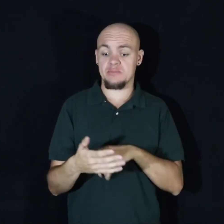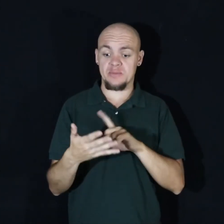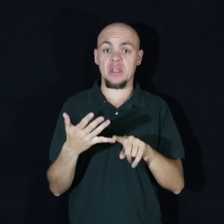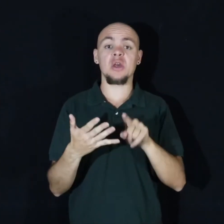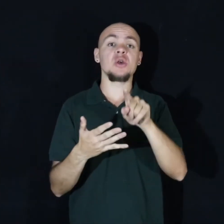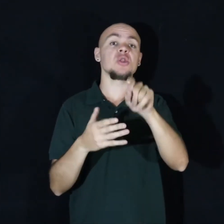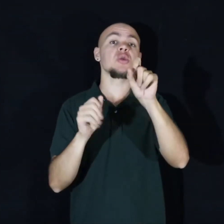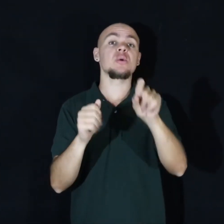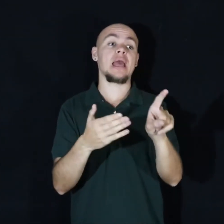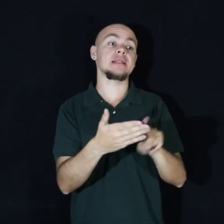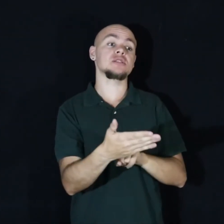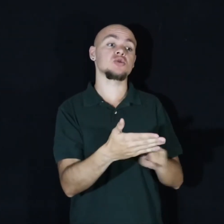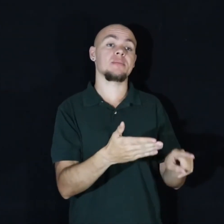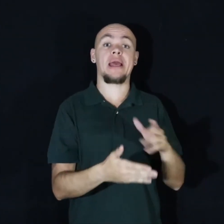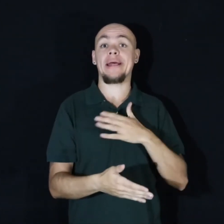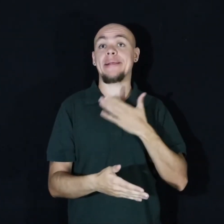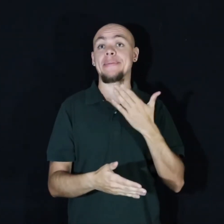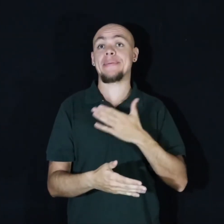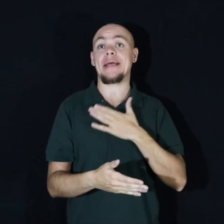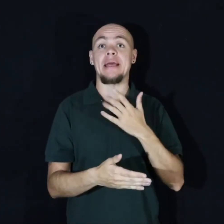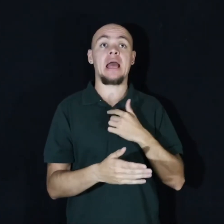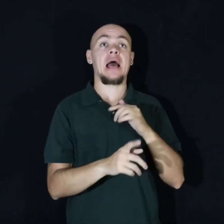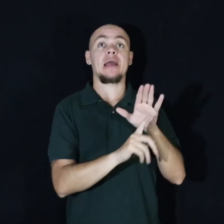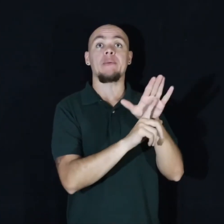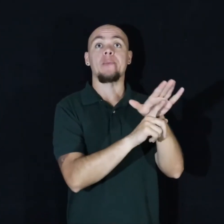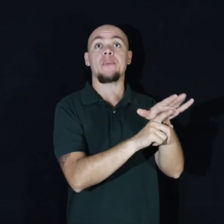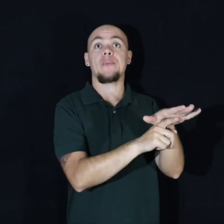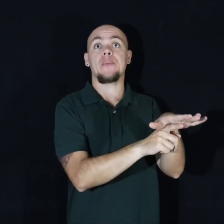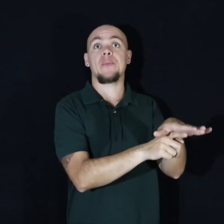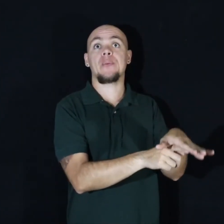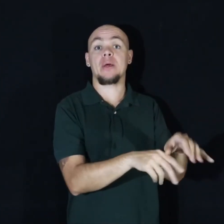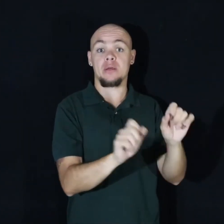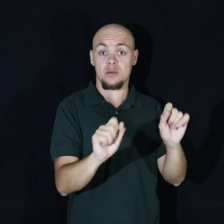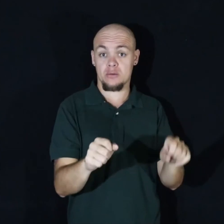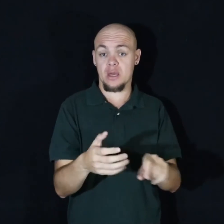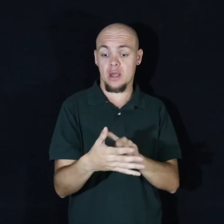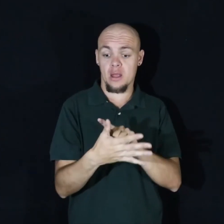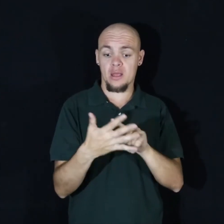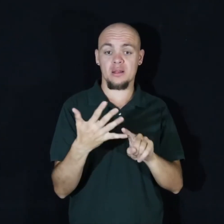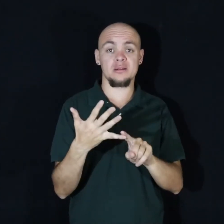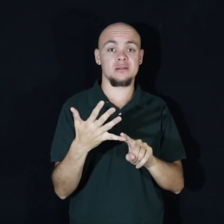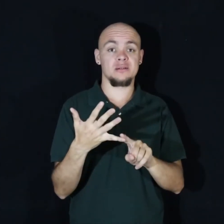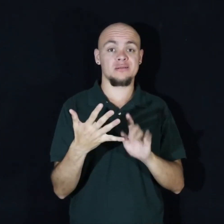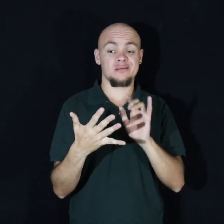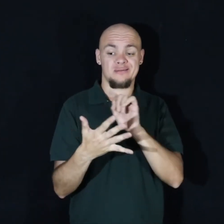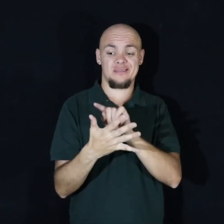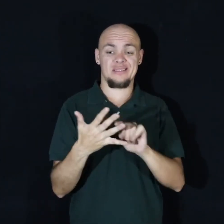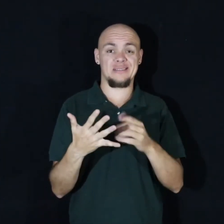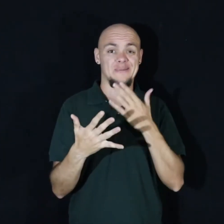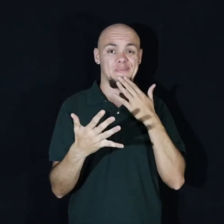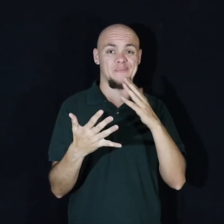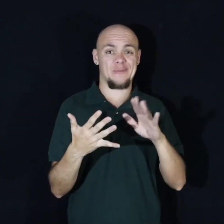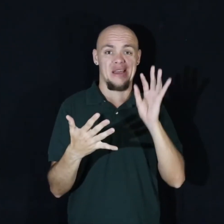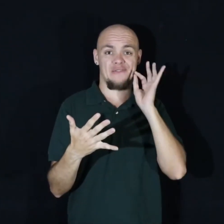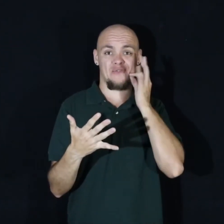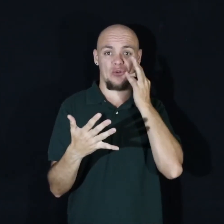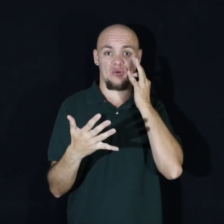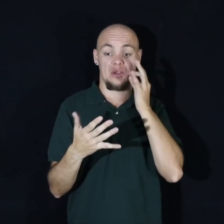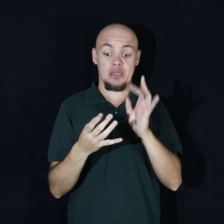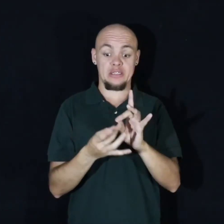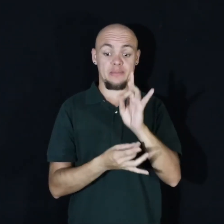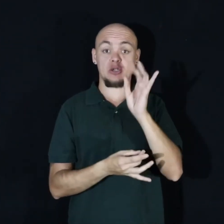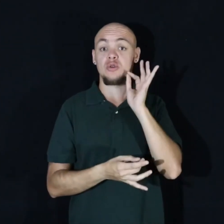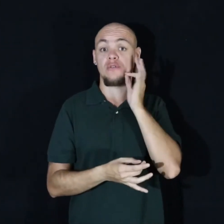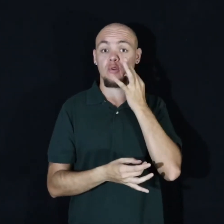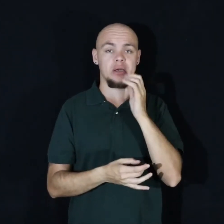like? Does it allow you to discriminate and that makes you happy? Because now you can put those people in their place? Then that's bad